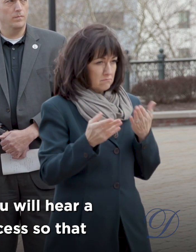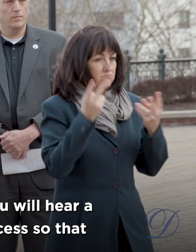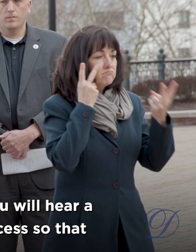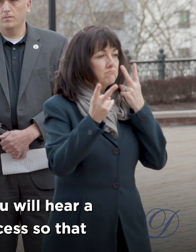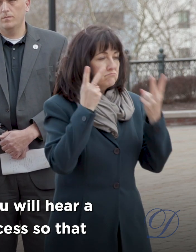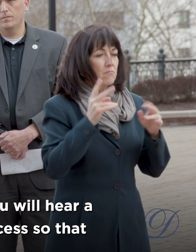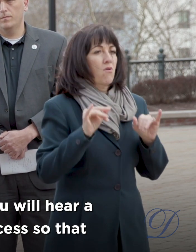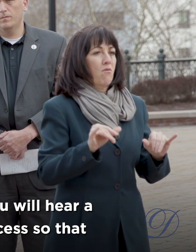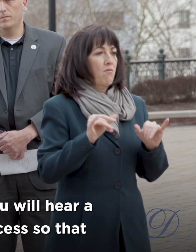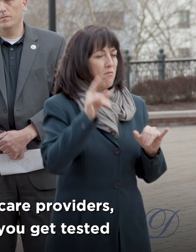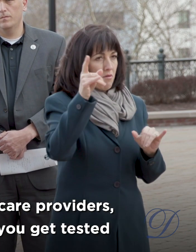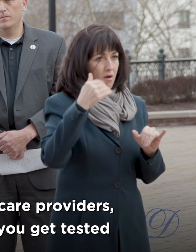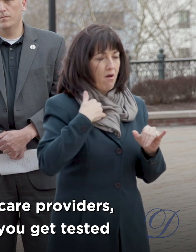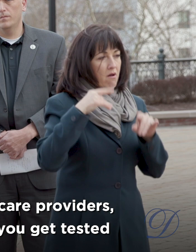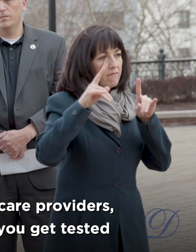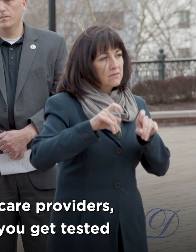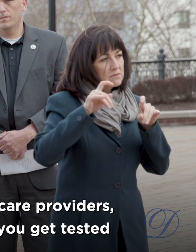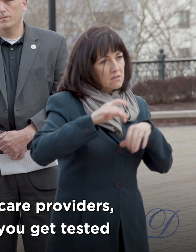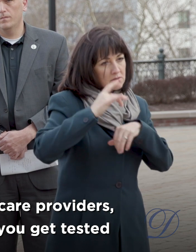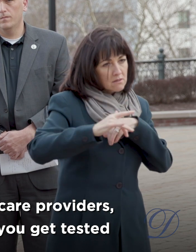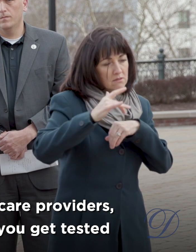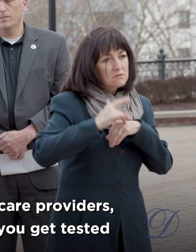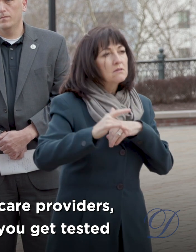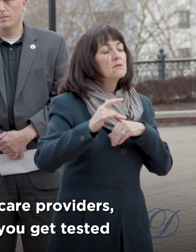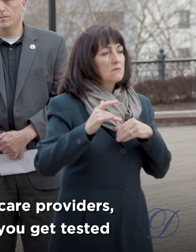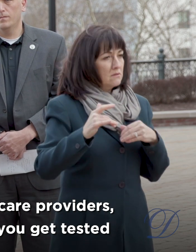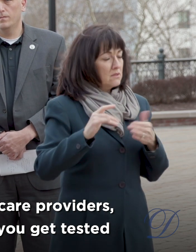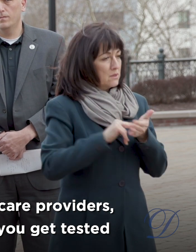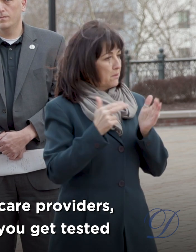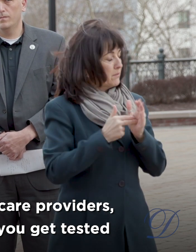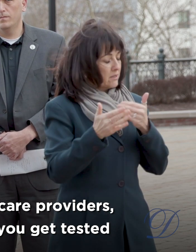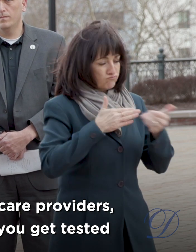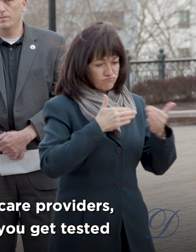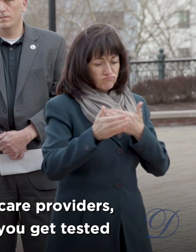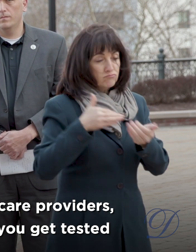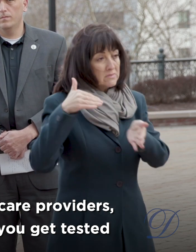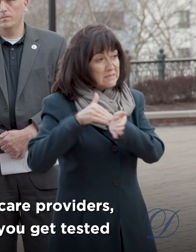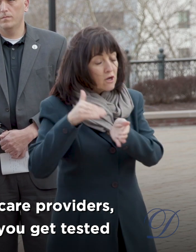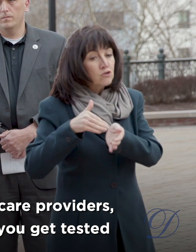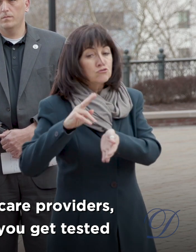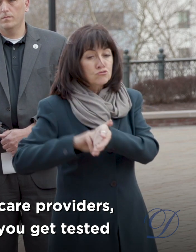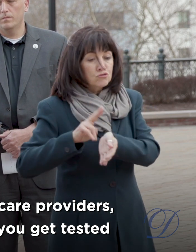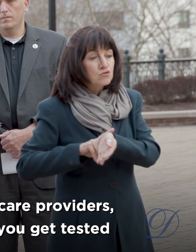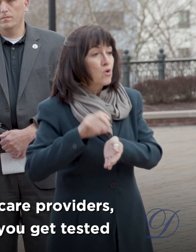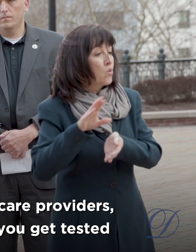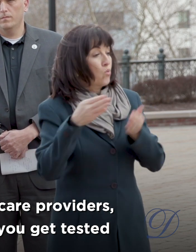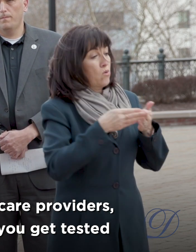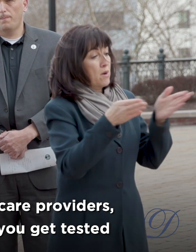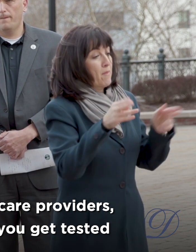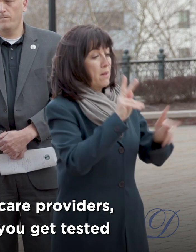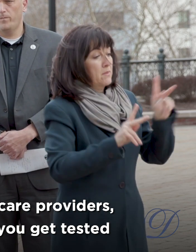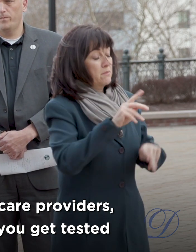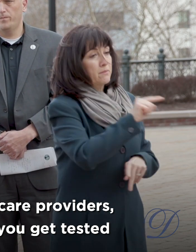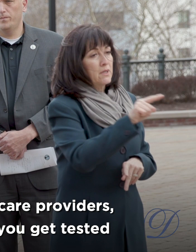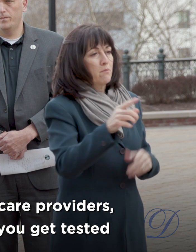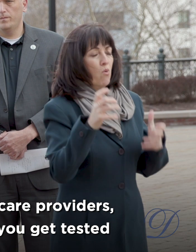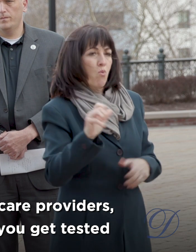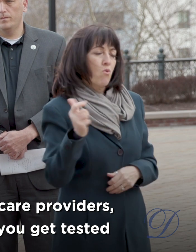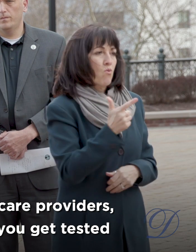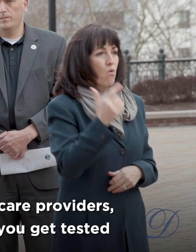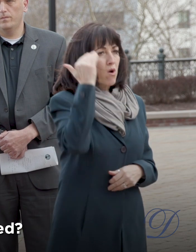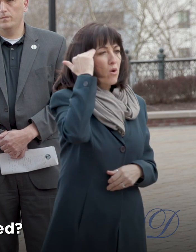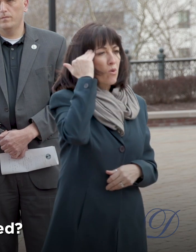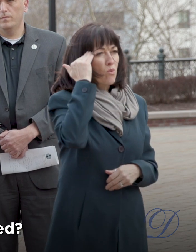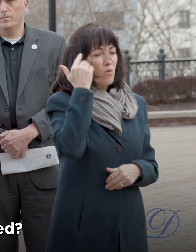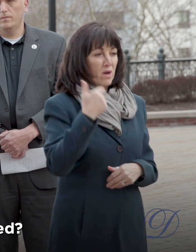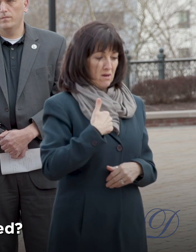testing access so that all individuals, whether it's healthcare providers or the public, is aware of how do you